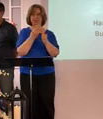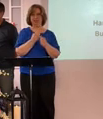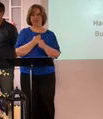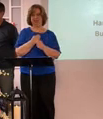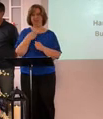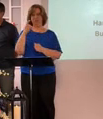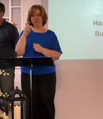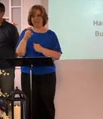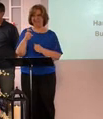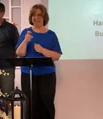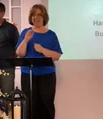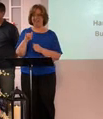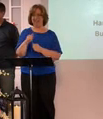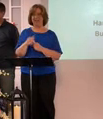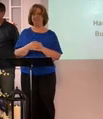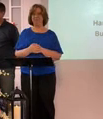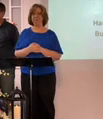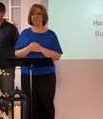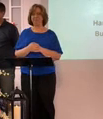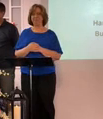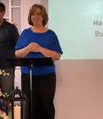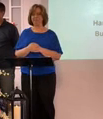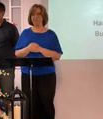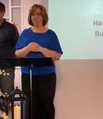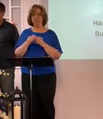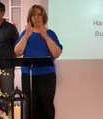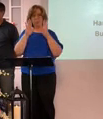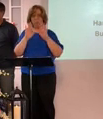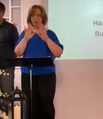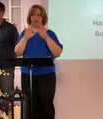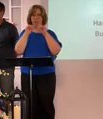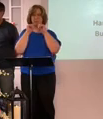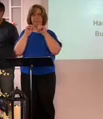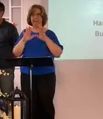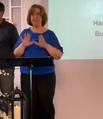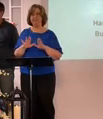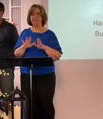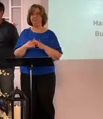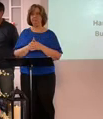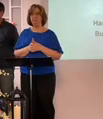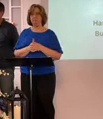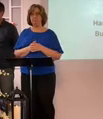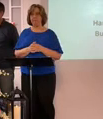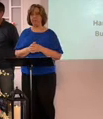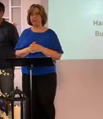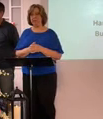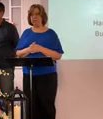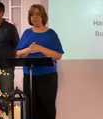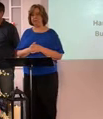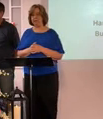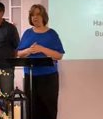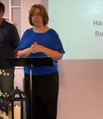We needed that. We needed it. It was a wonderful blessing, and